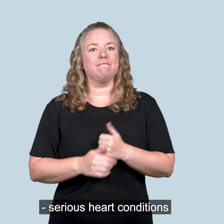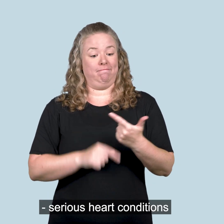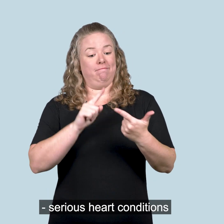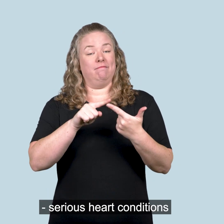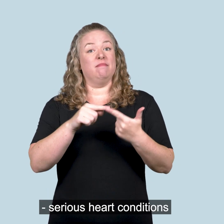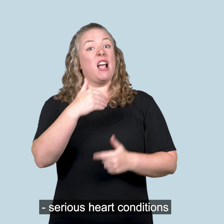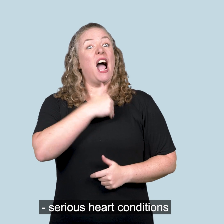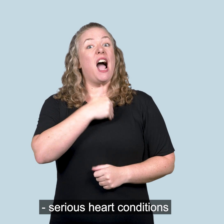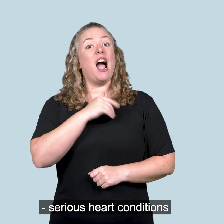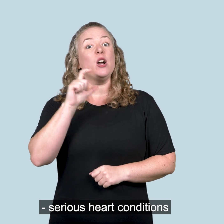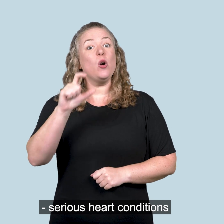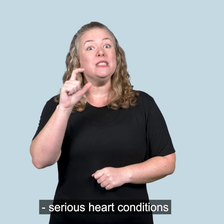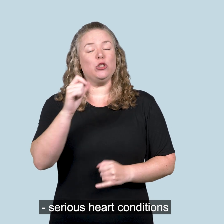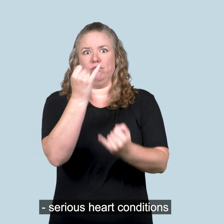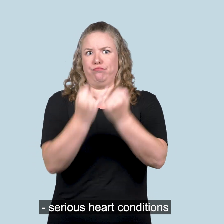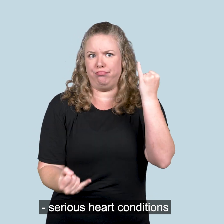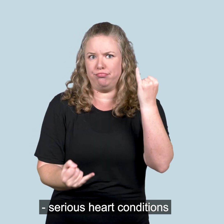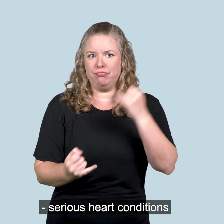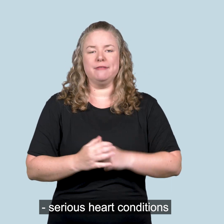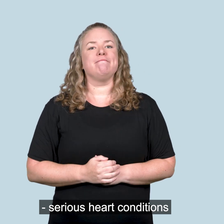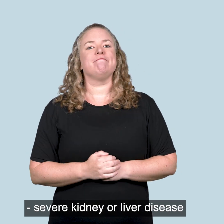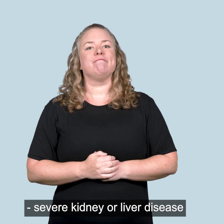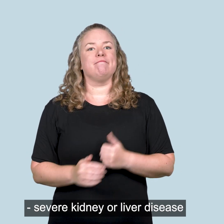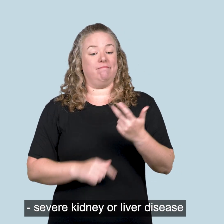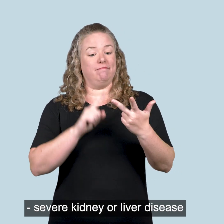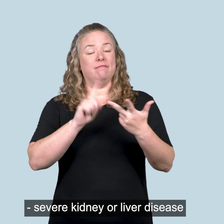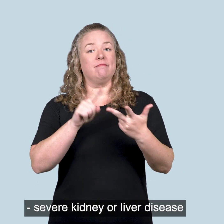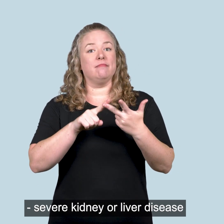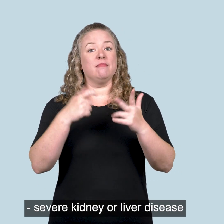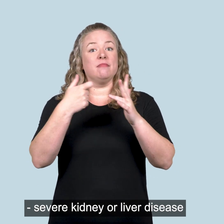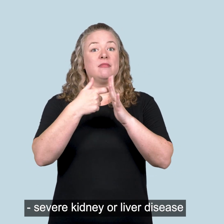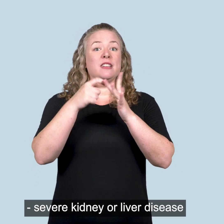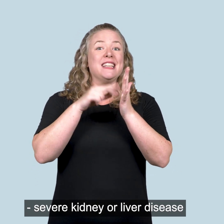serious heart conditions, severe kidney or liver disease,